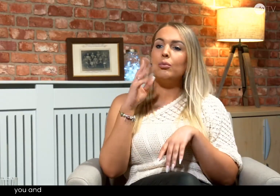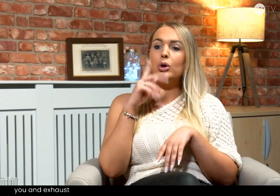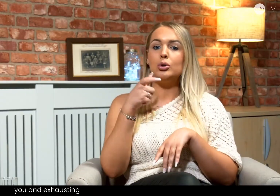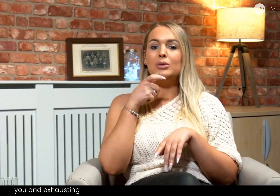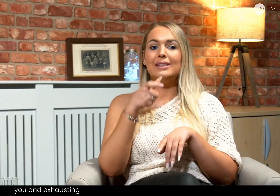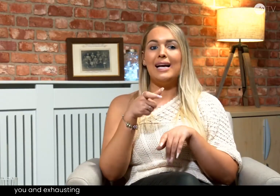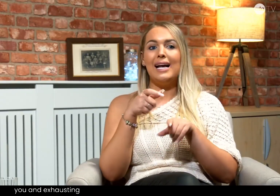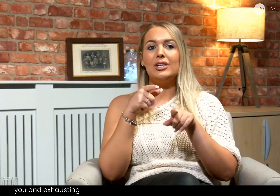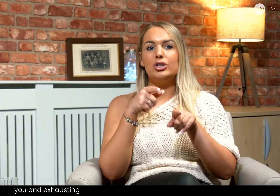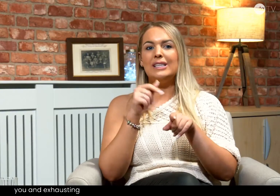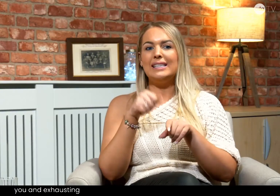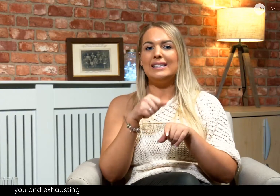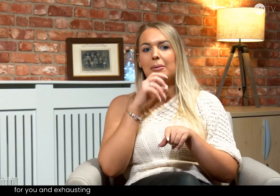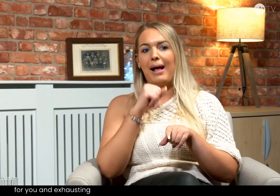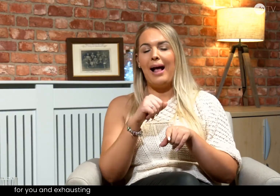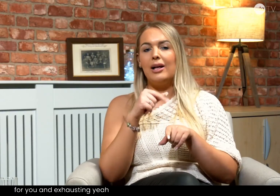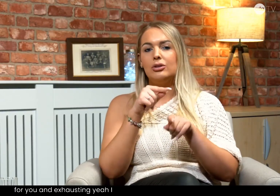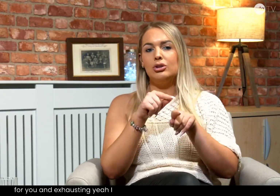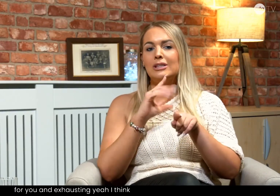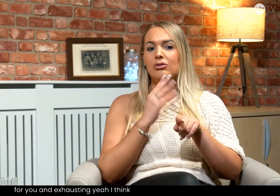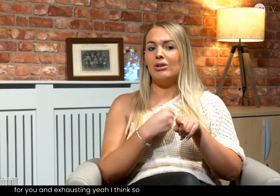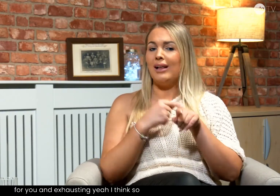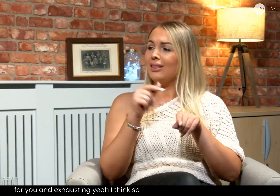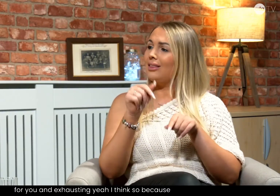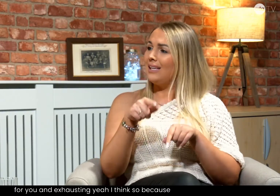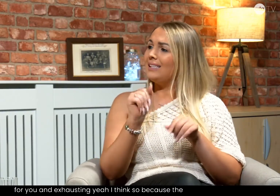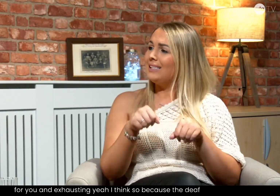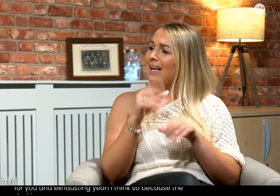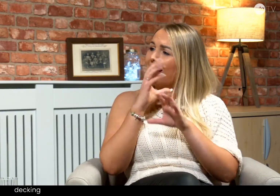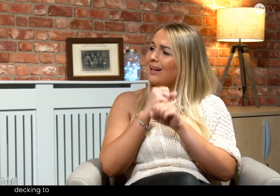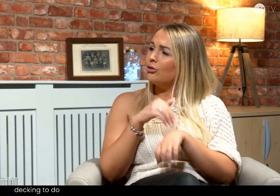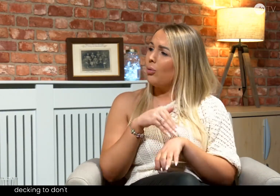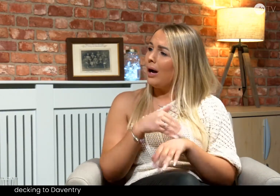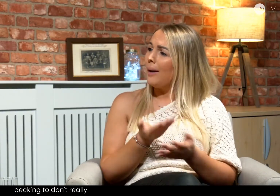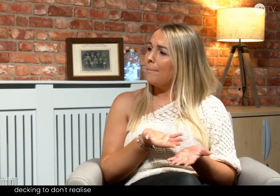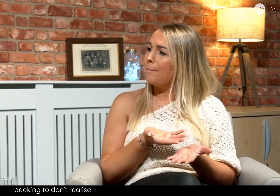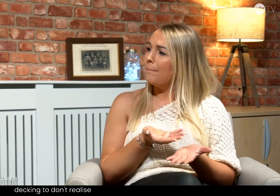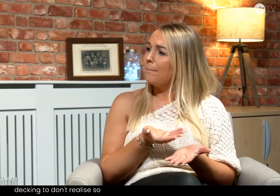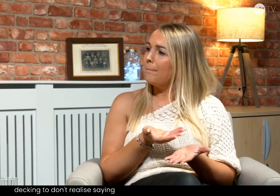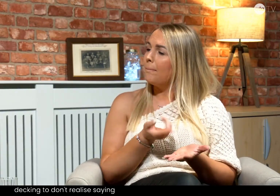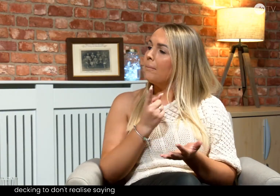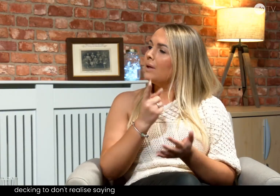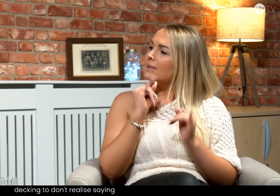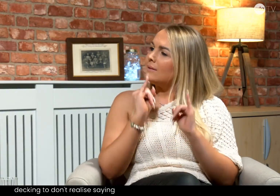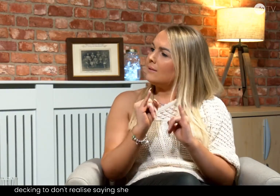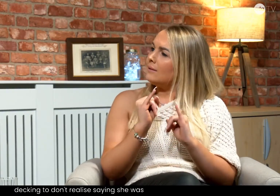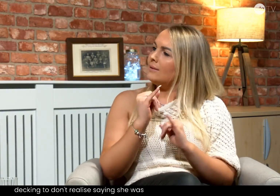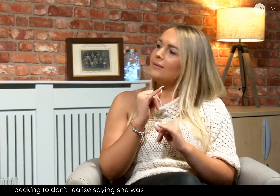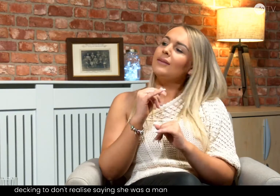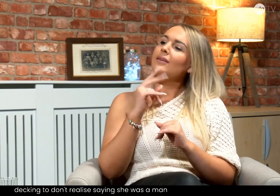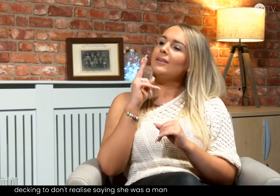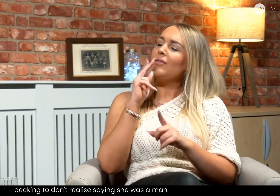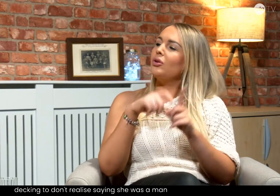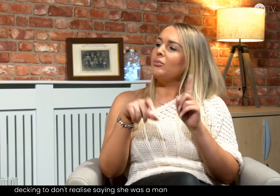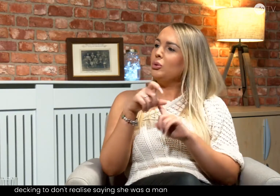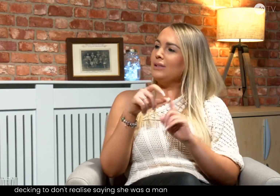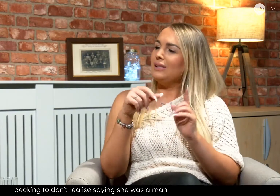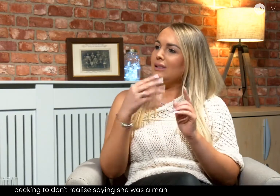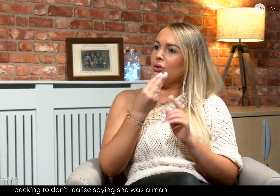Yeah, I think so, because the deaf community don't realise saying she was a man, she's transgender, is actually a hate